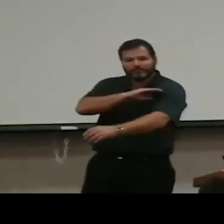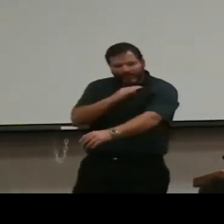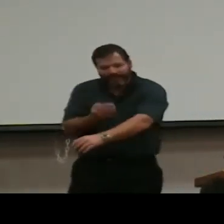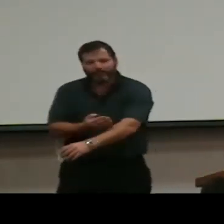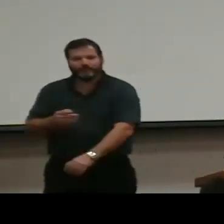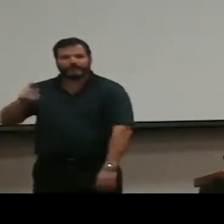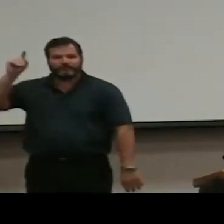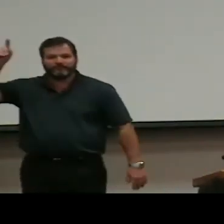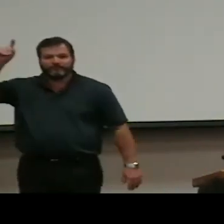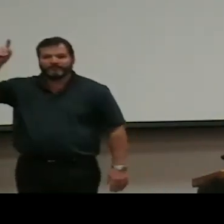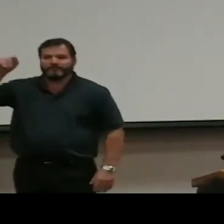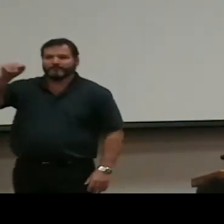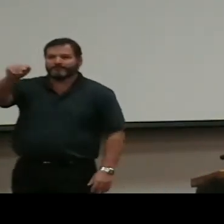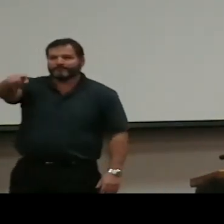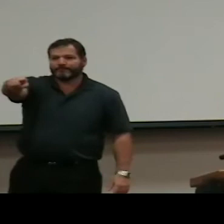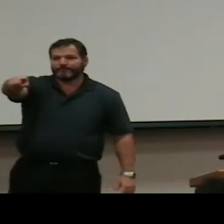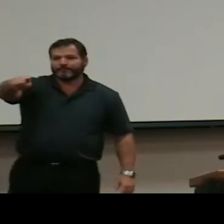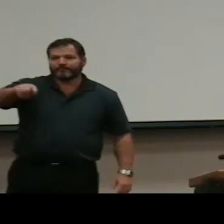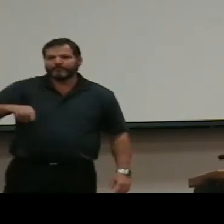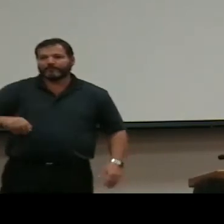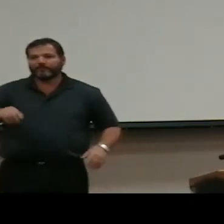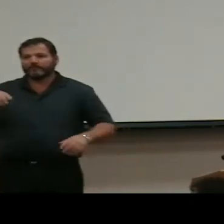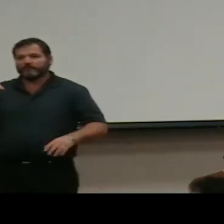I learned the power from him.